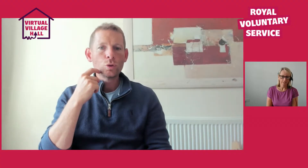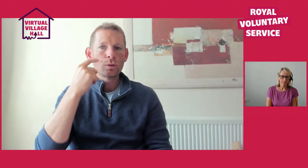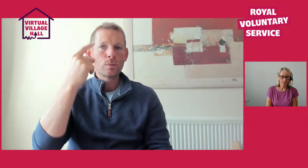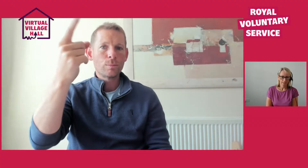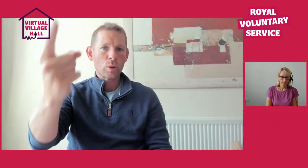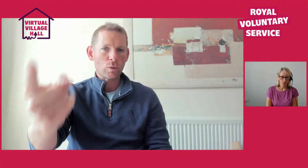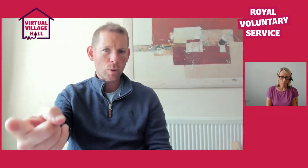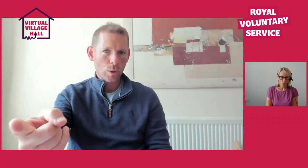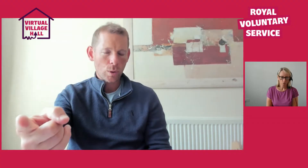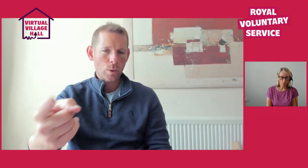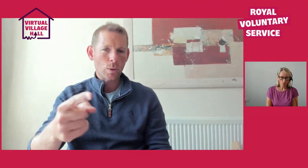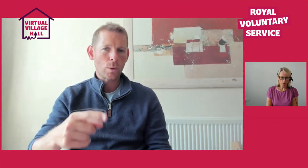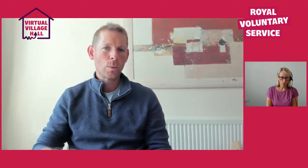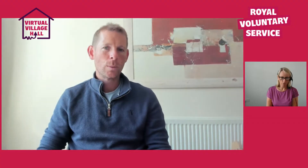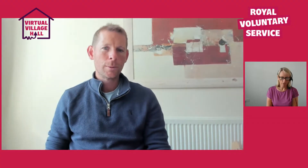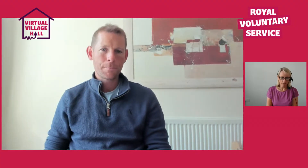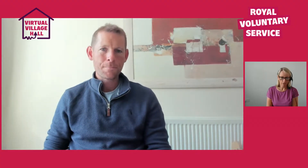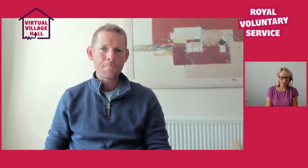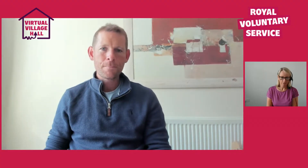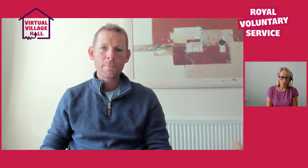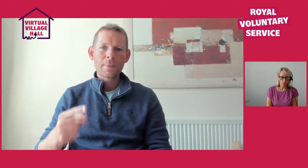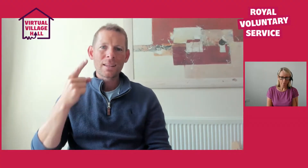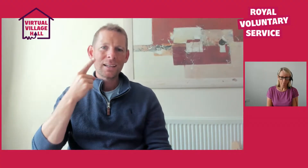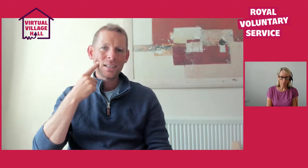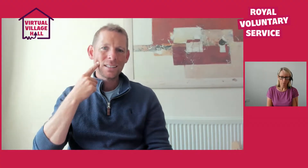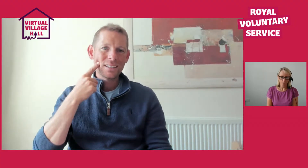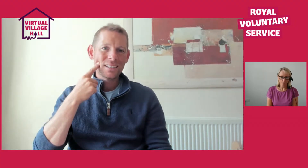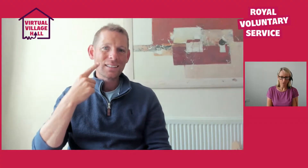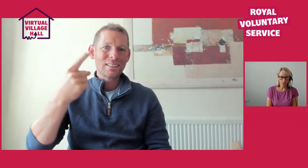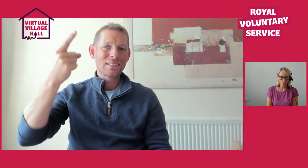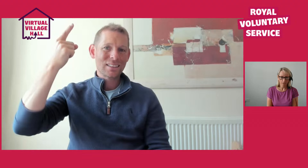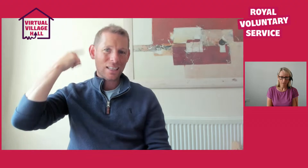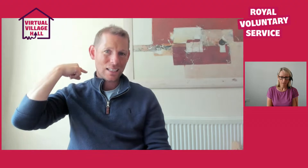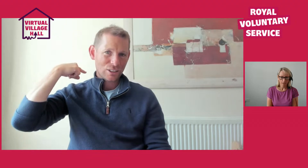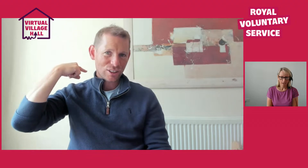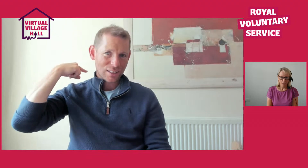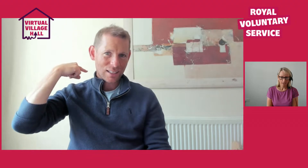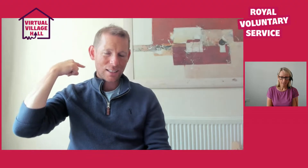yet. So tomorrow is going forward.